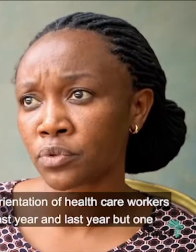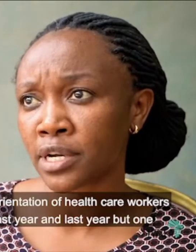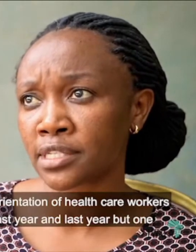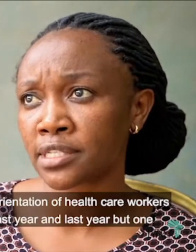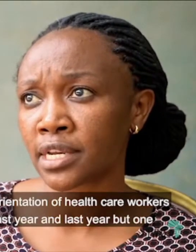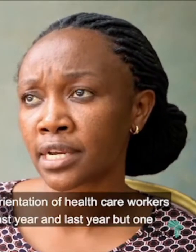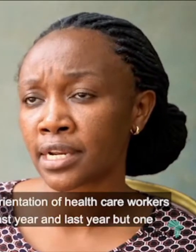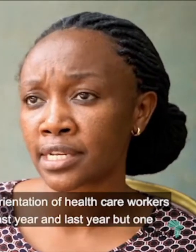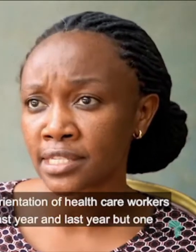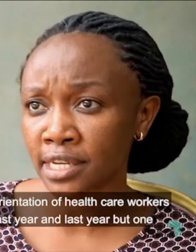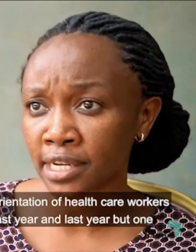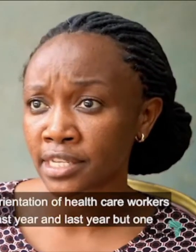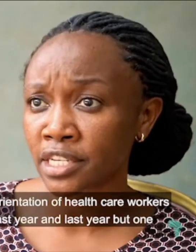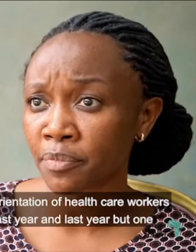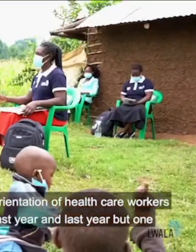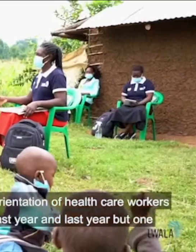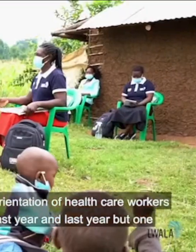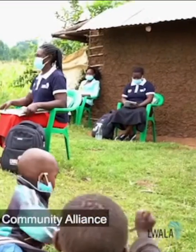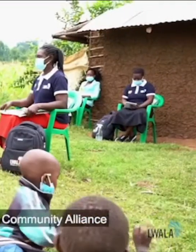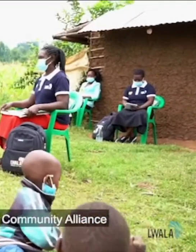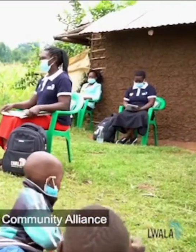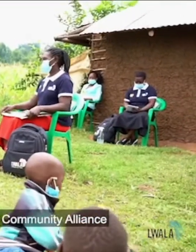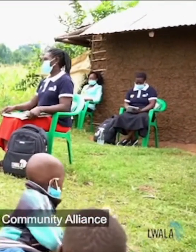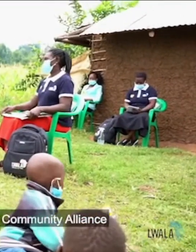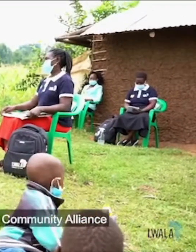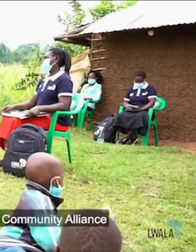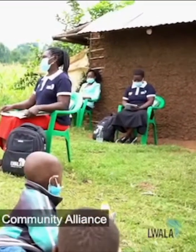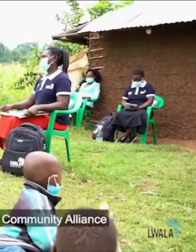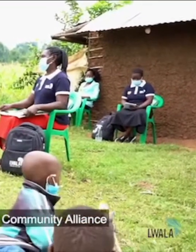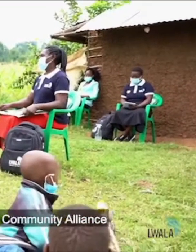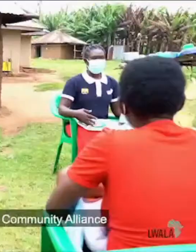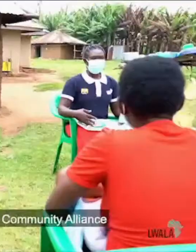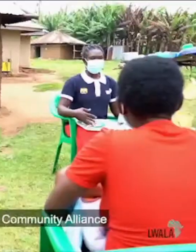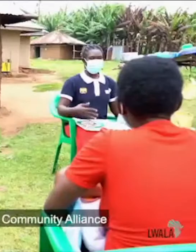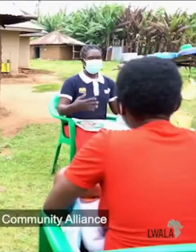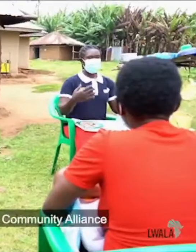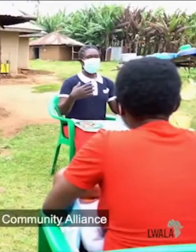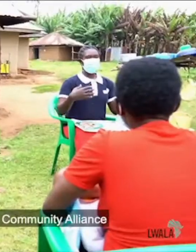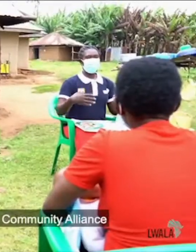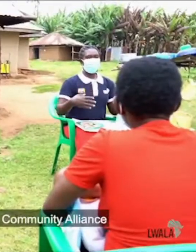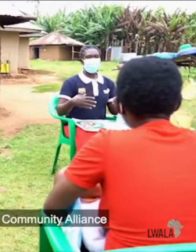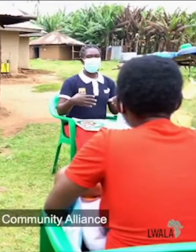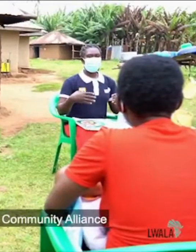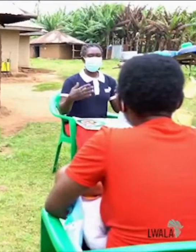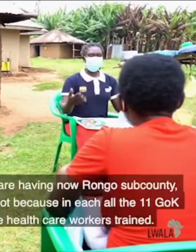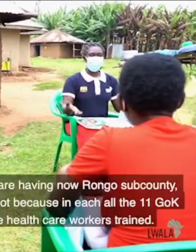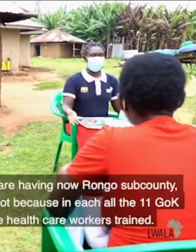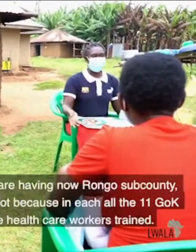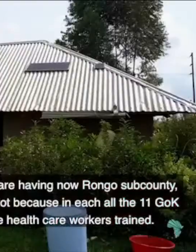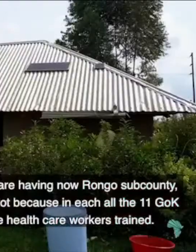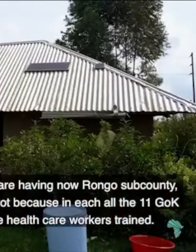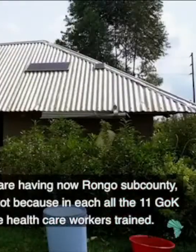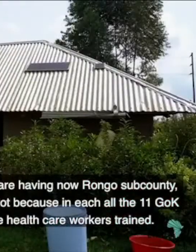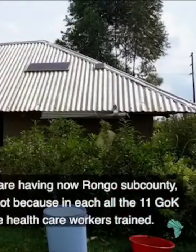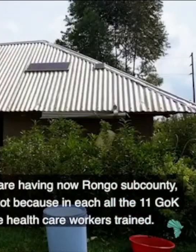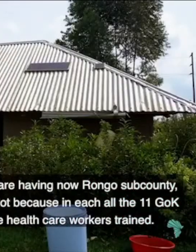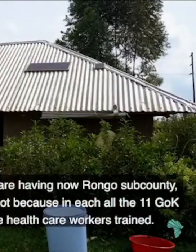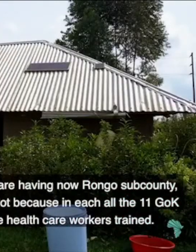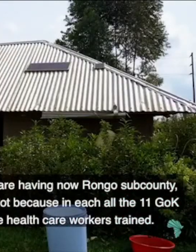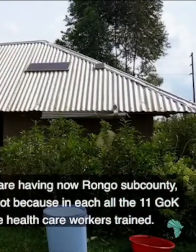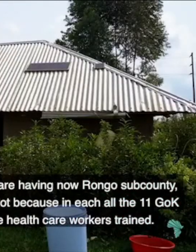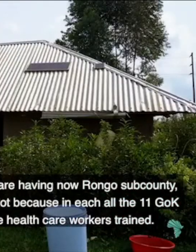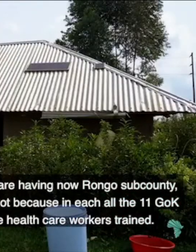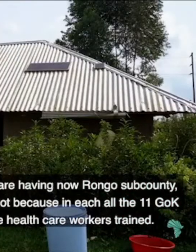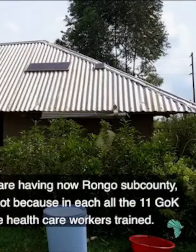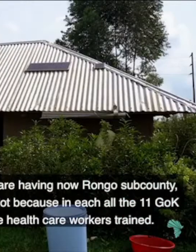come to us last year and last year, but one through the support of Luala Community Alliance, where they are really, especially, we